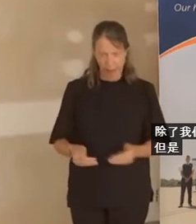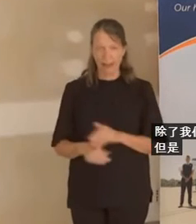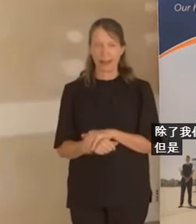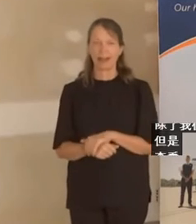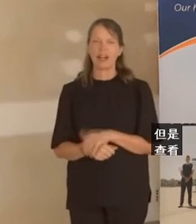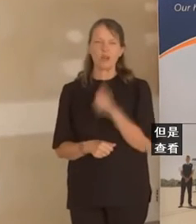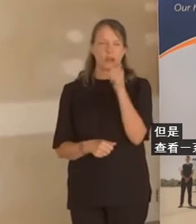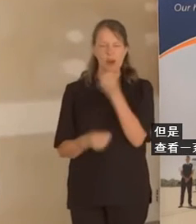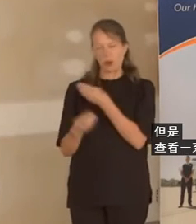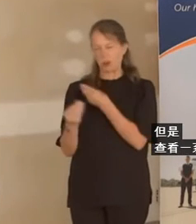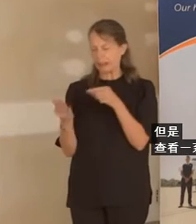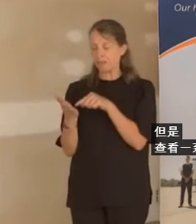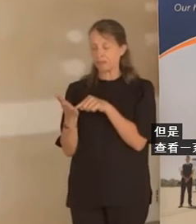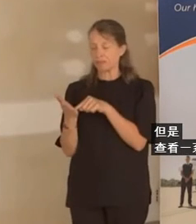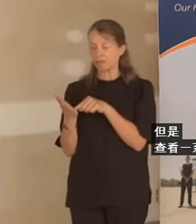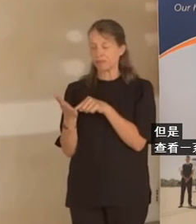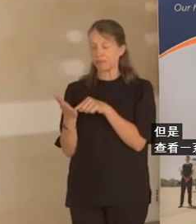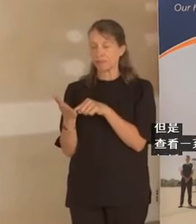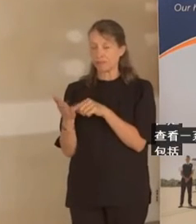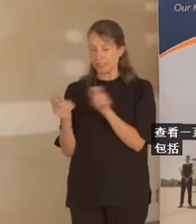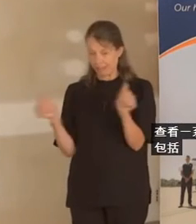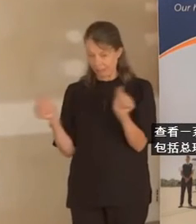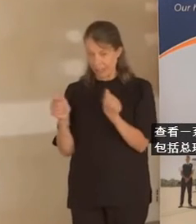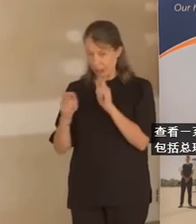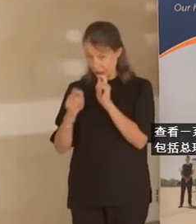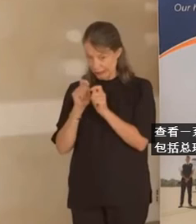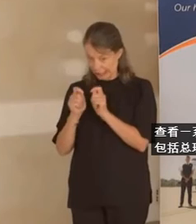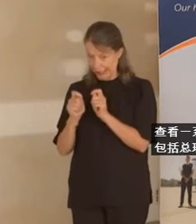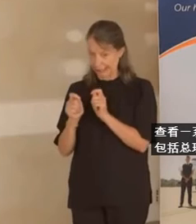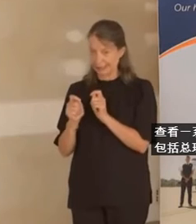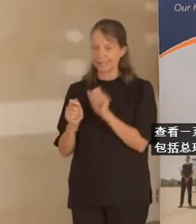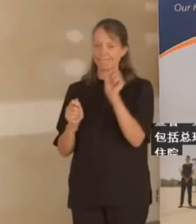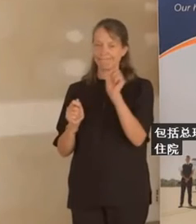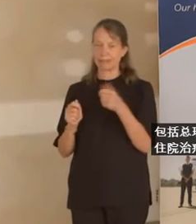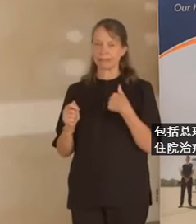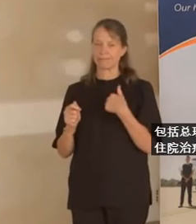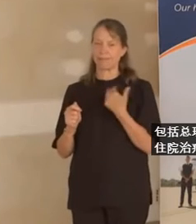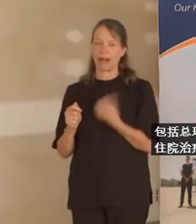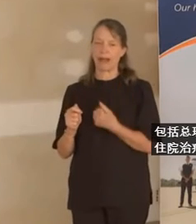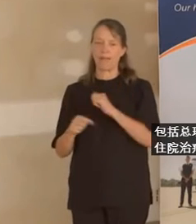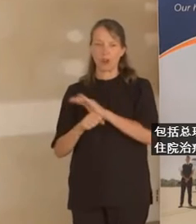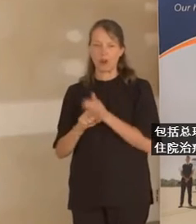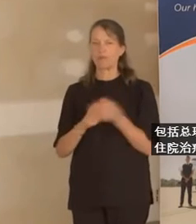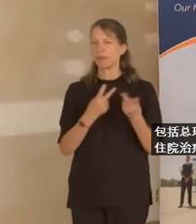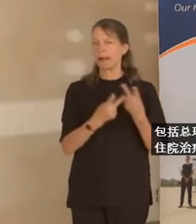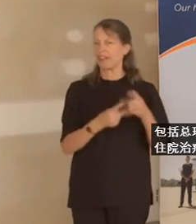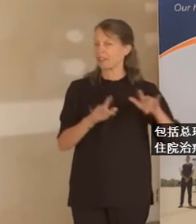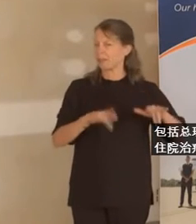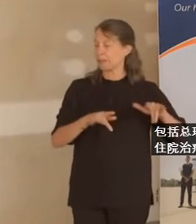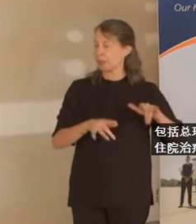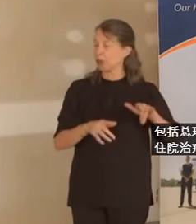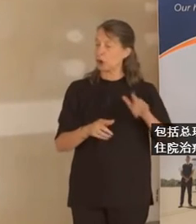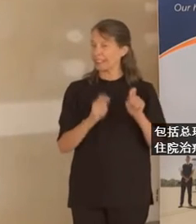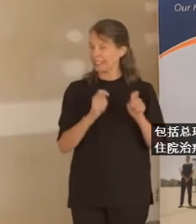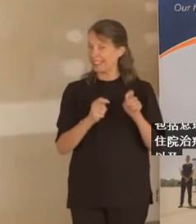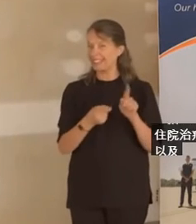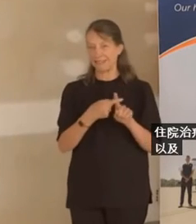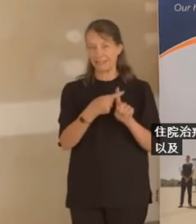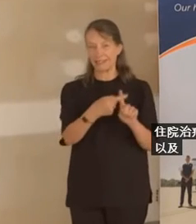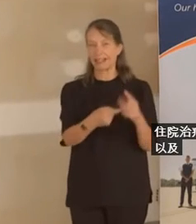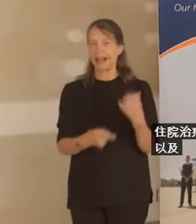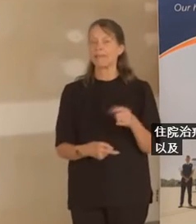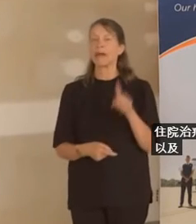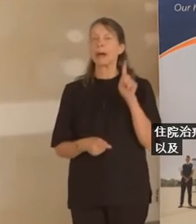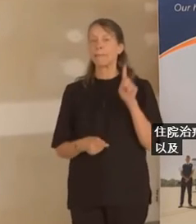but looking at a range of indicators, including, as the Premier said, hospitalisations, admissions to ICUs, as